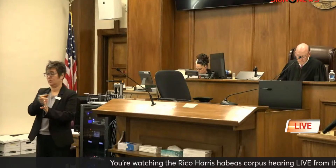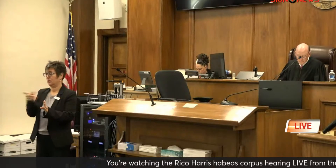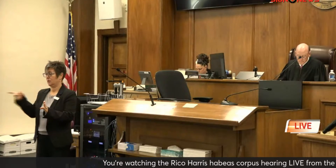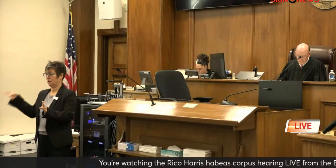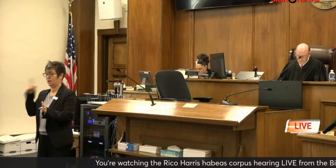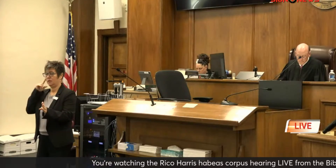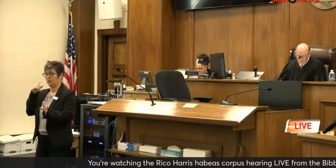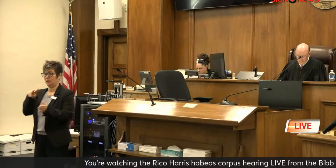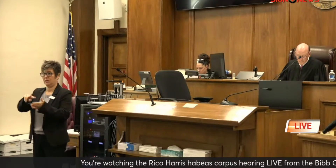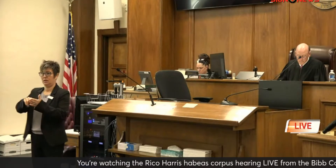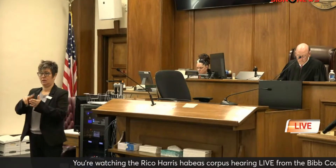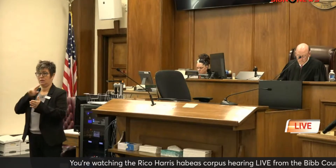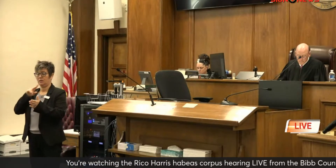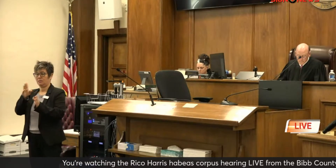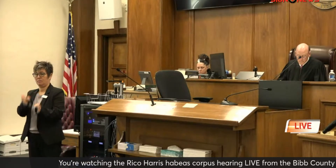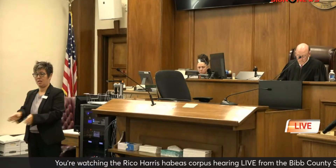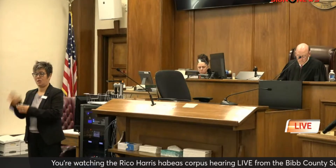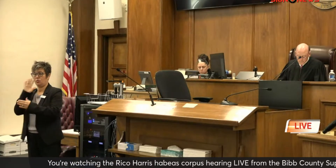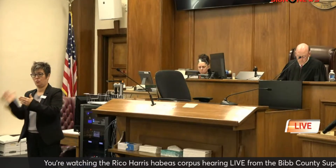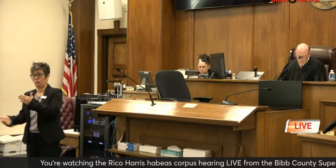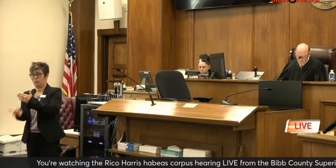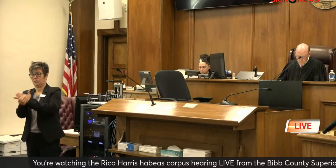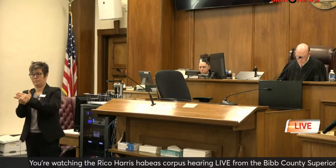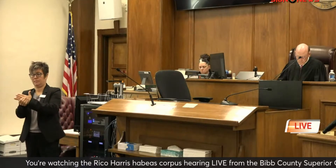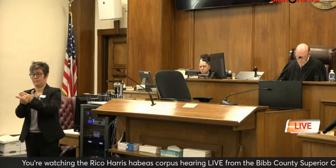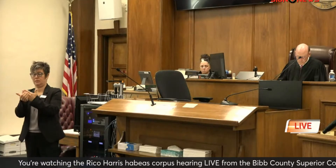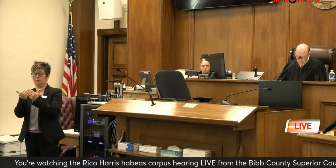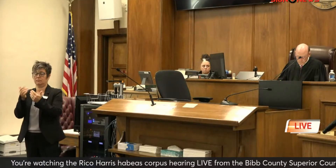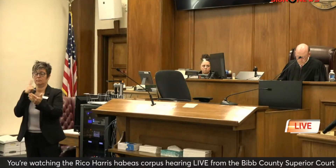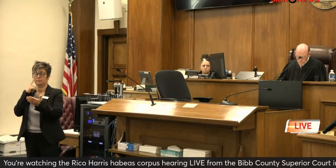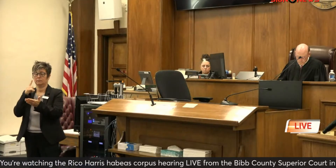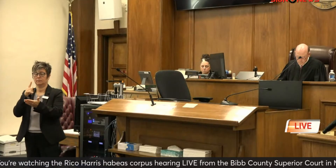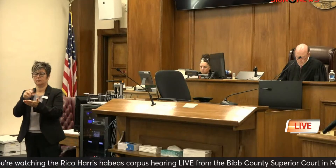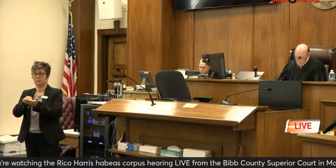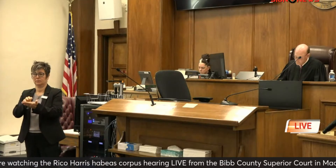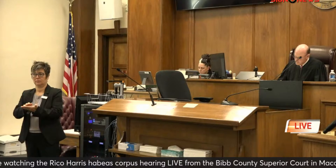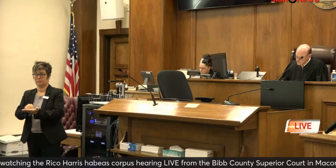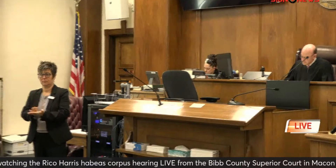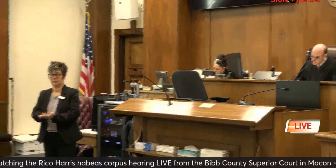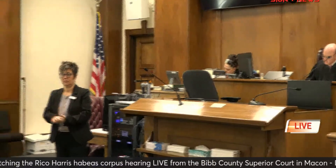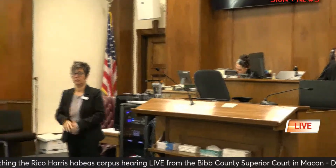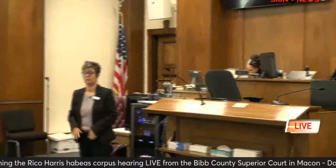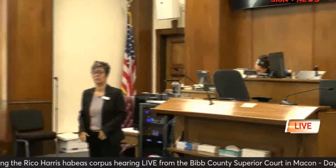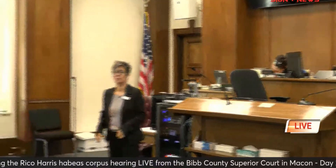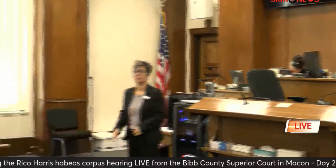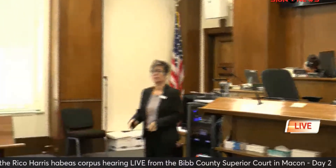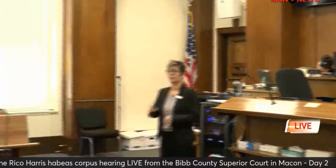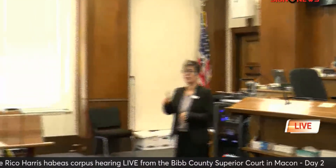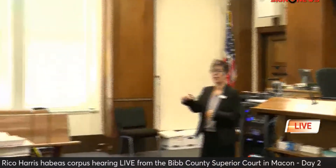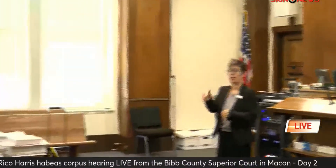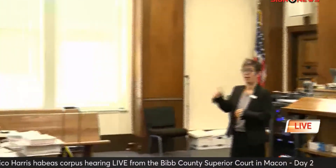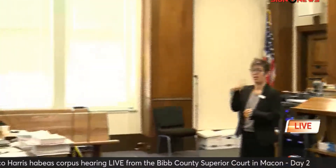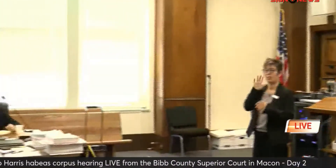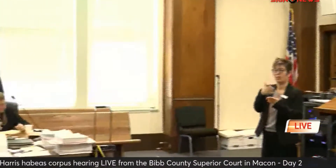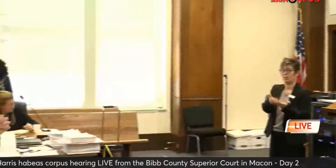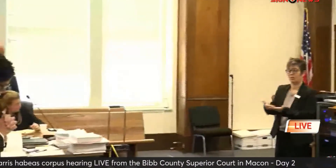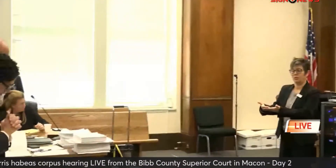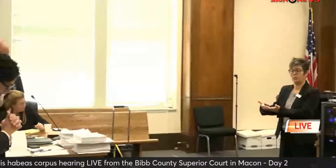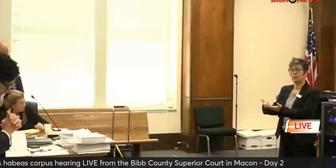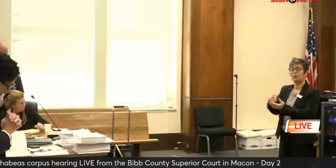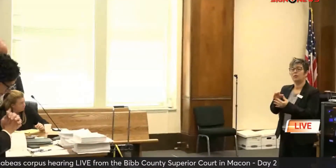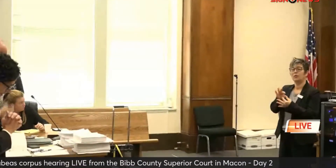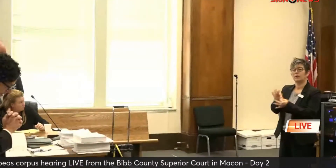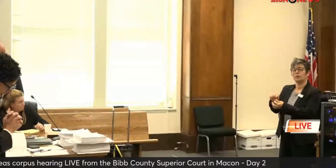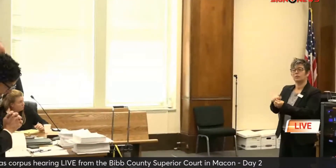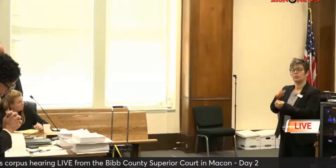And then the remaining exhibits are records that, as post-conviction counsel,